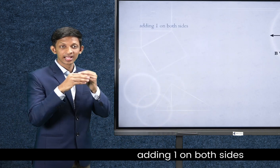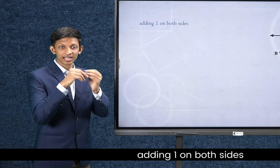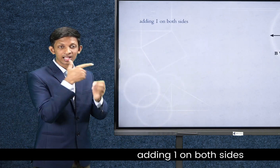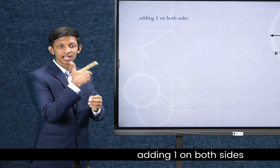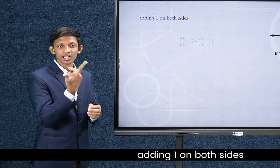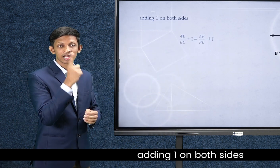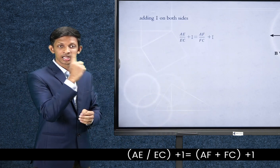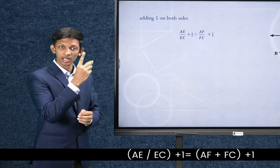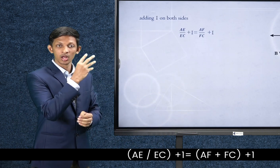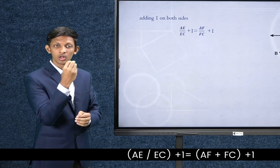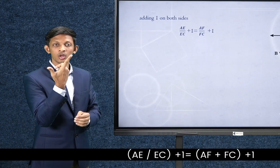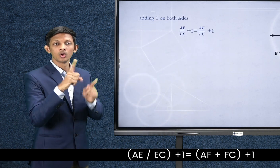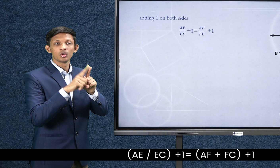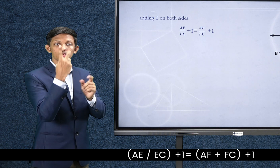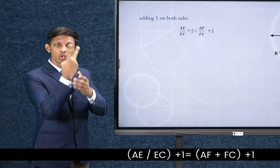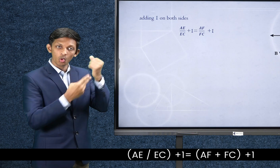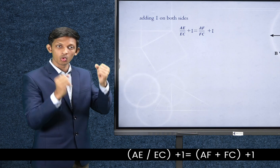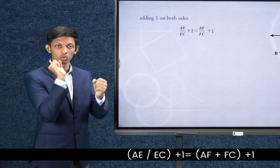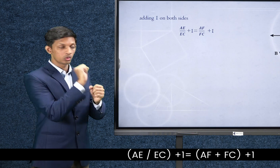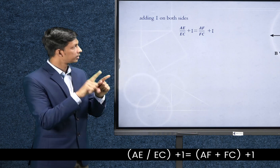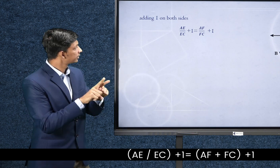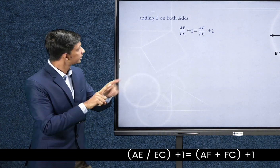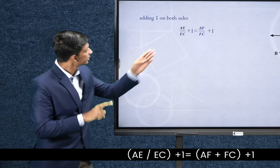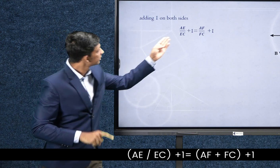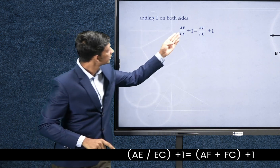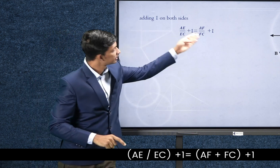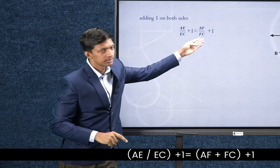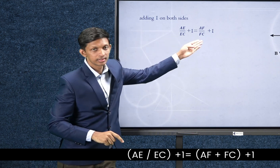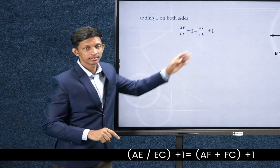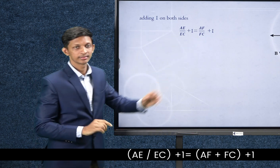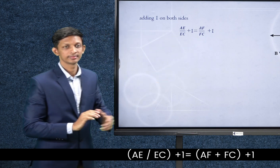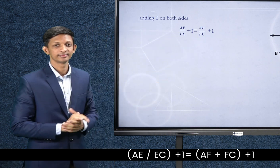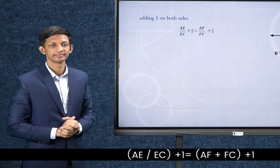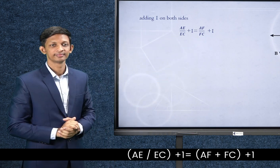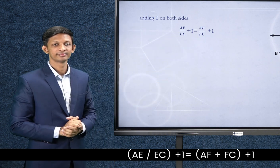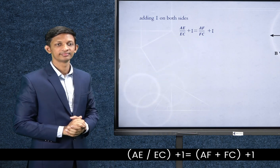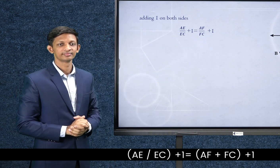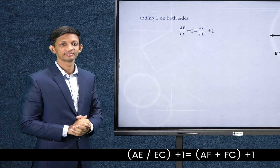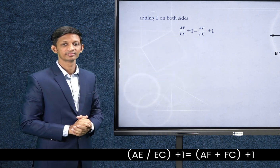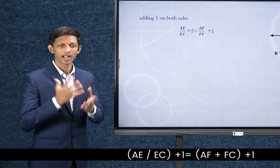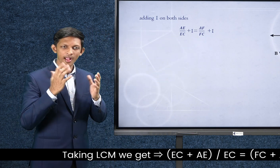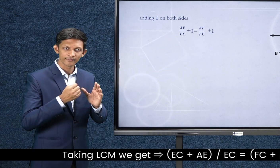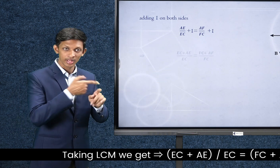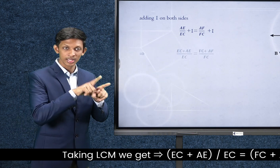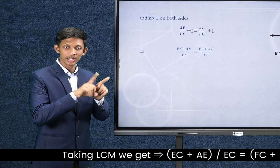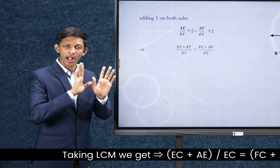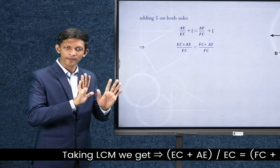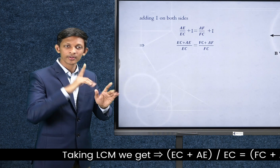Adding 1 on both sides, AE by EC plus 1 is equal to AF by FC plus 1. Taking LCM, we